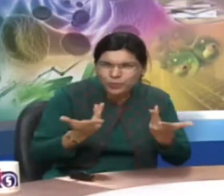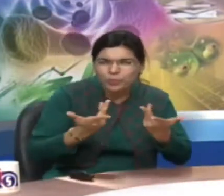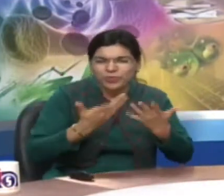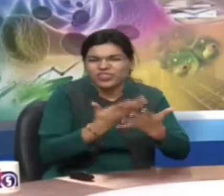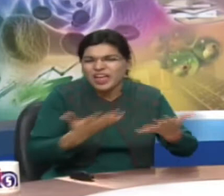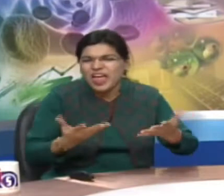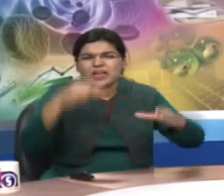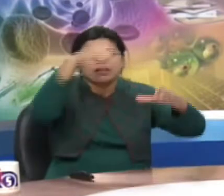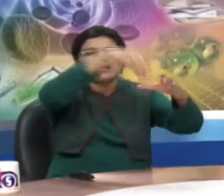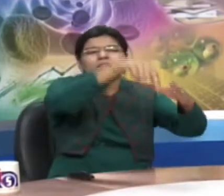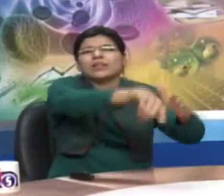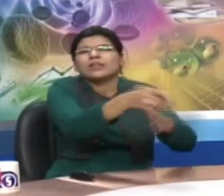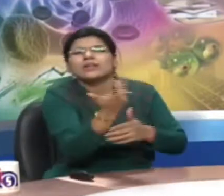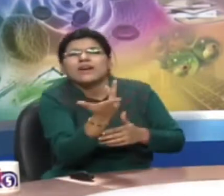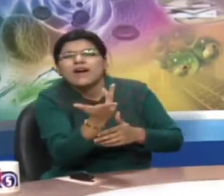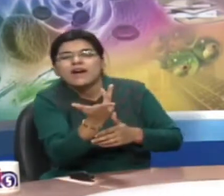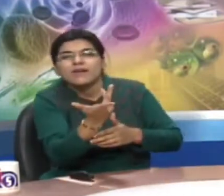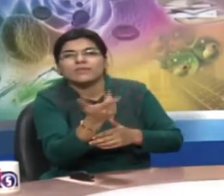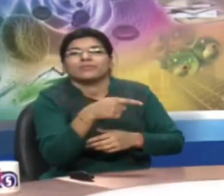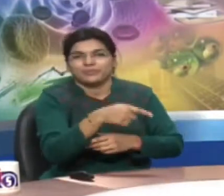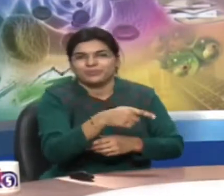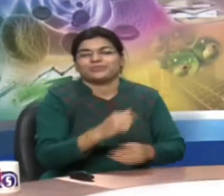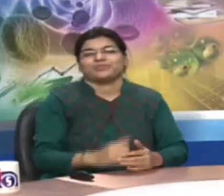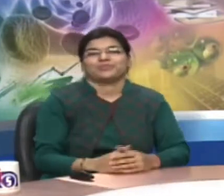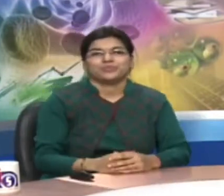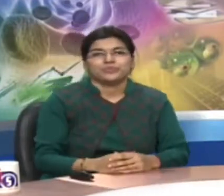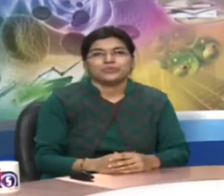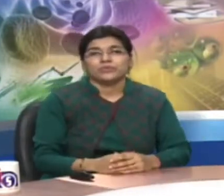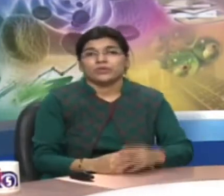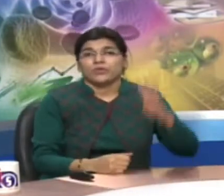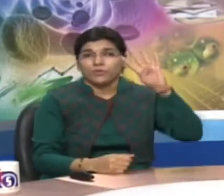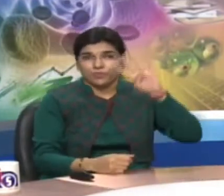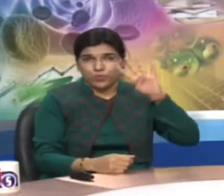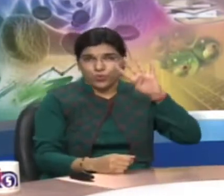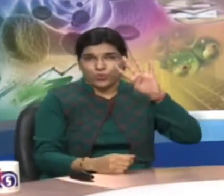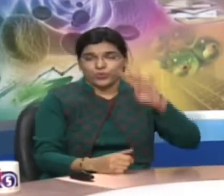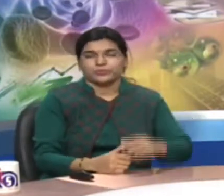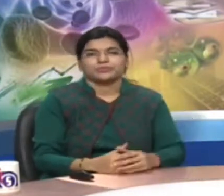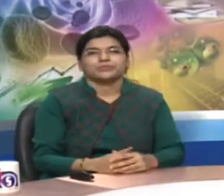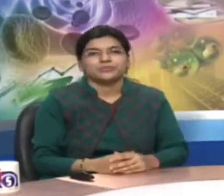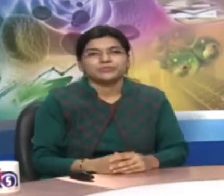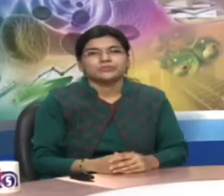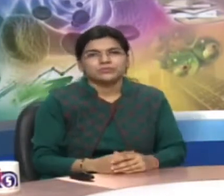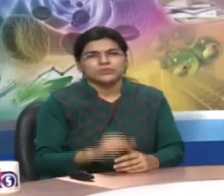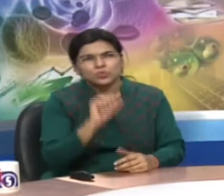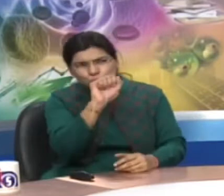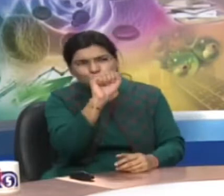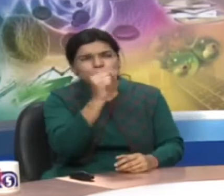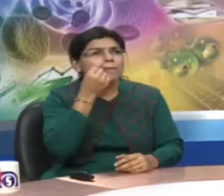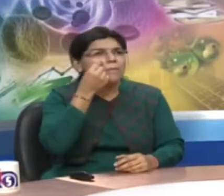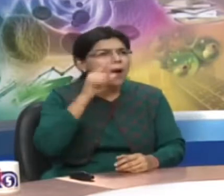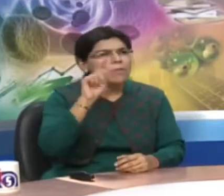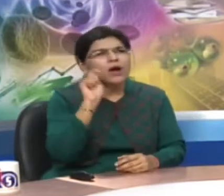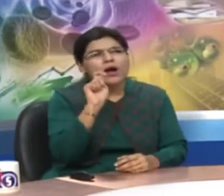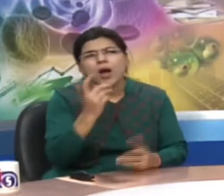Mobile, laptop, it could be anything. Fourth example is, what do your father